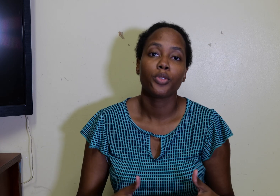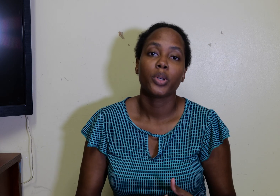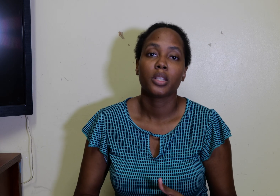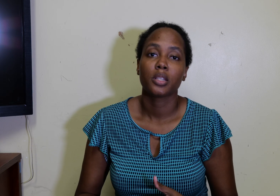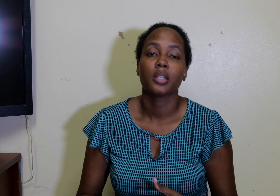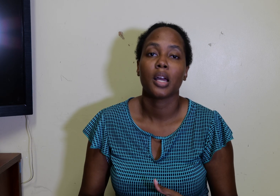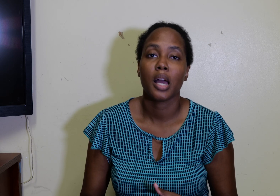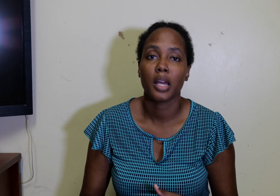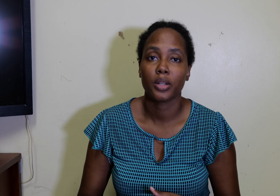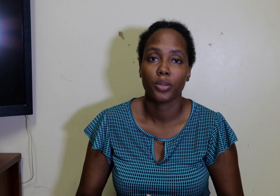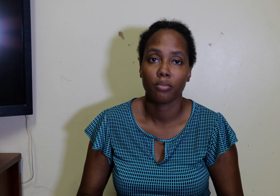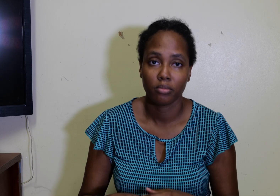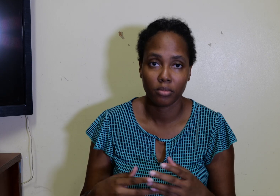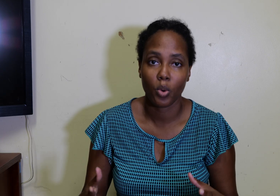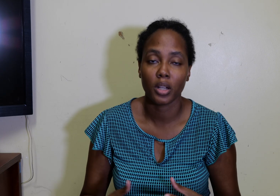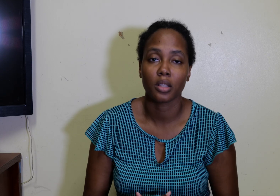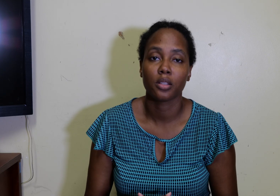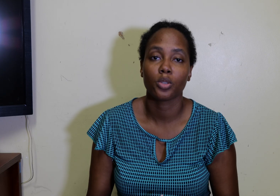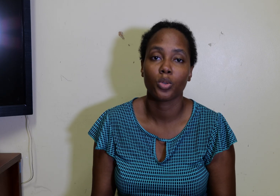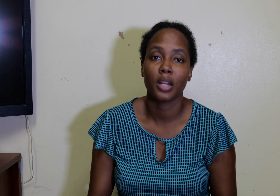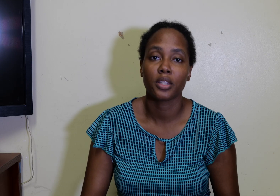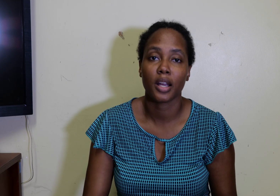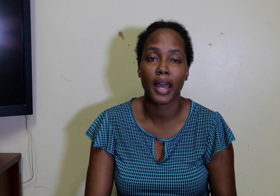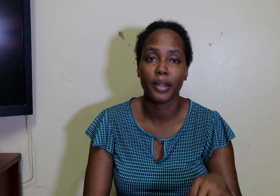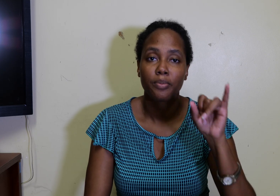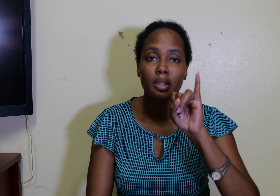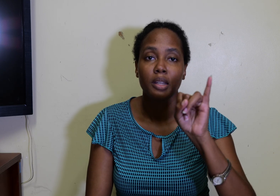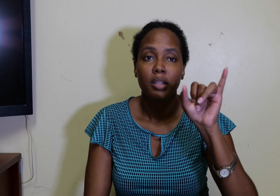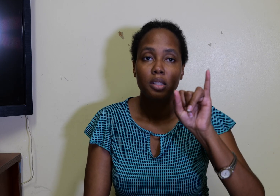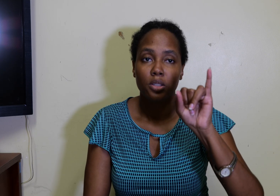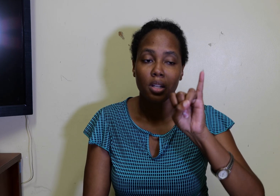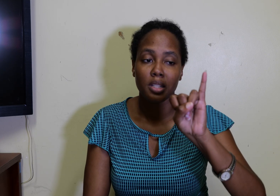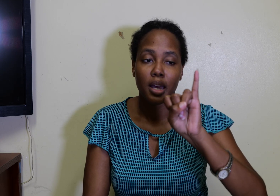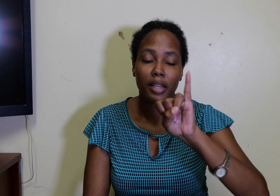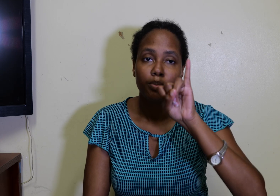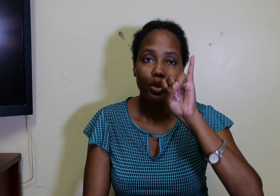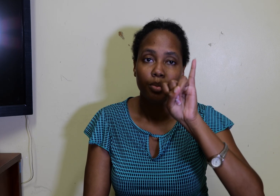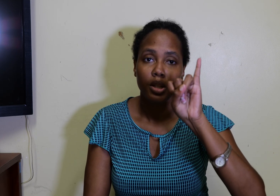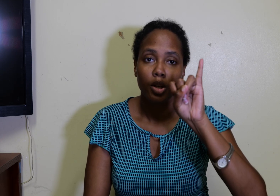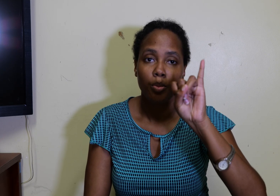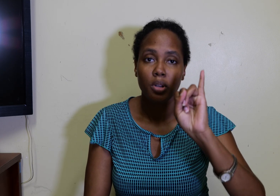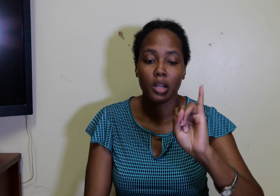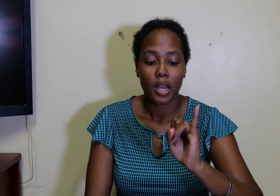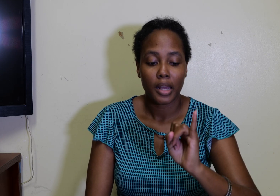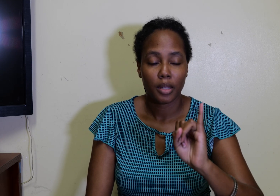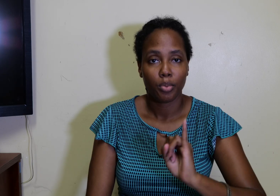through it and whatnot. So the letter I. So the letter I, put your pinky up and then put